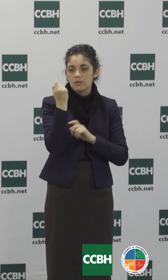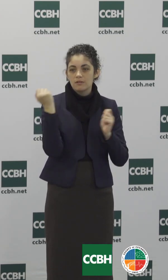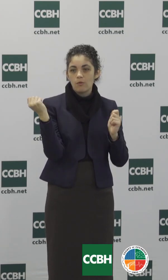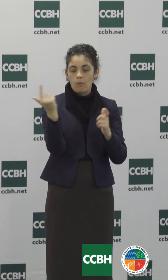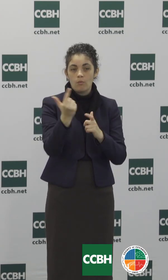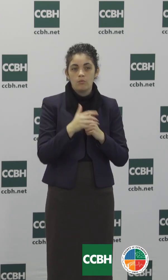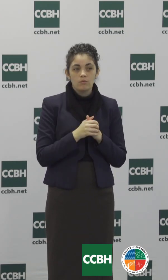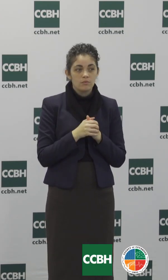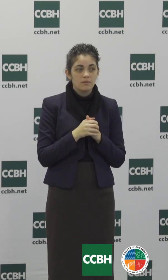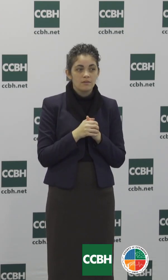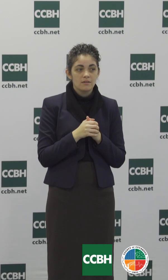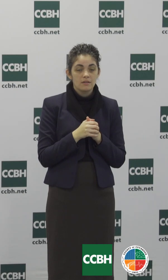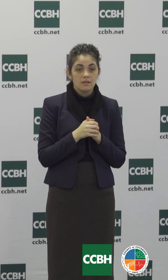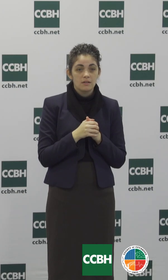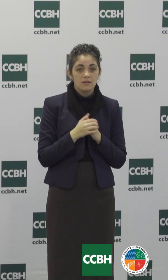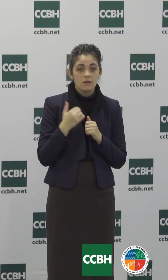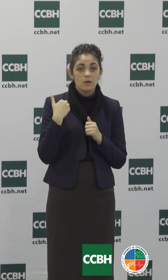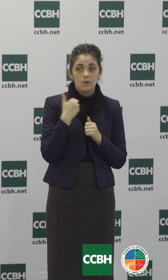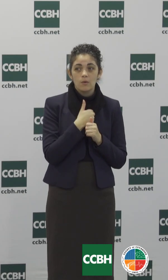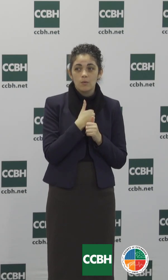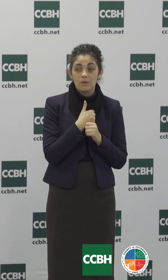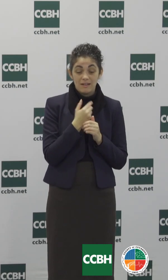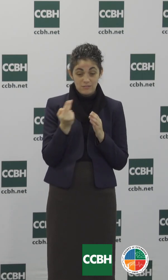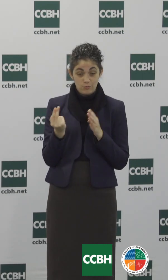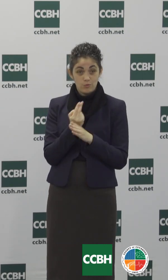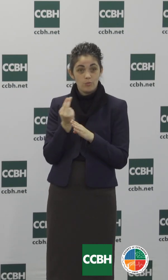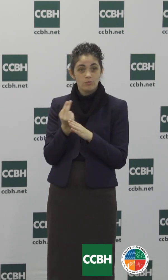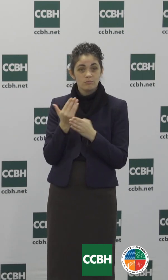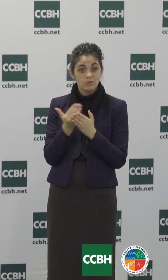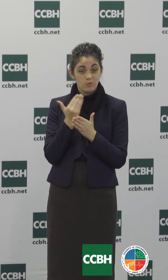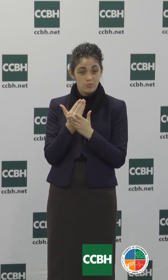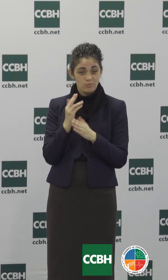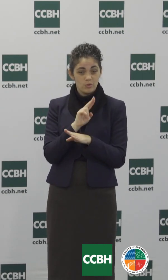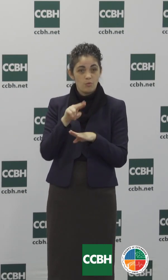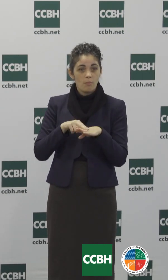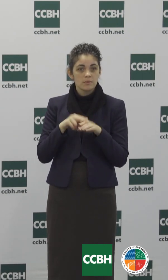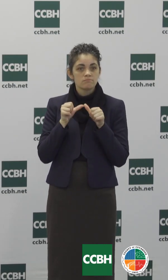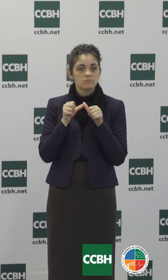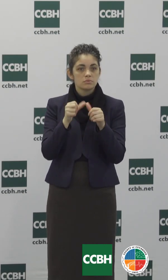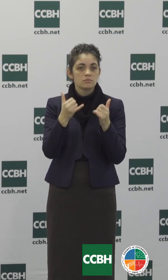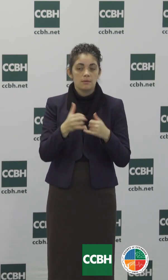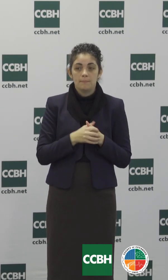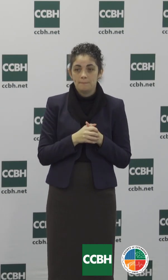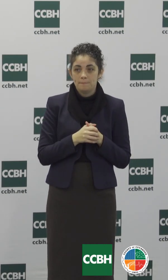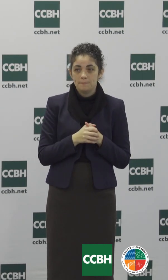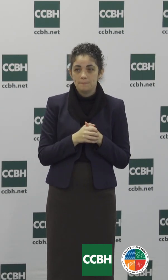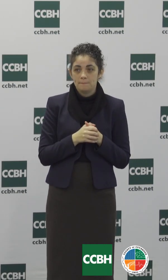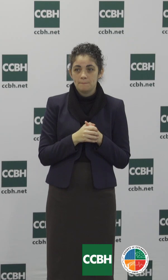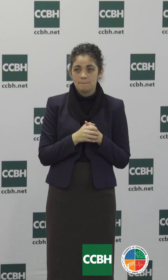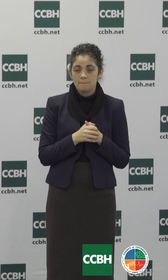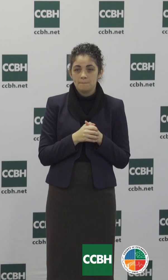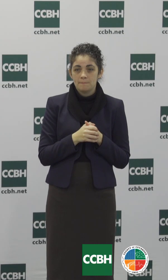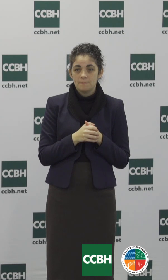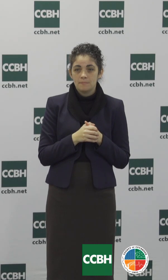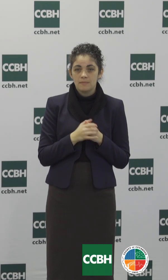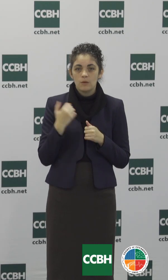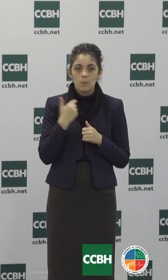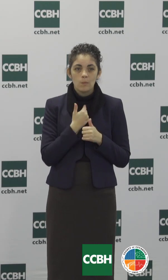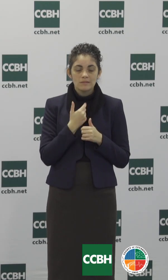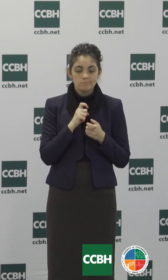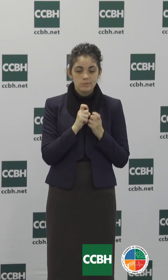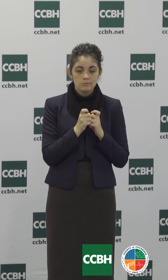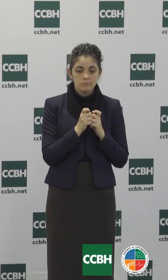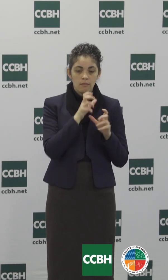that we are amidst a new normal here going forward as we adapt